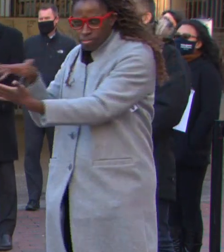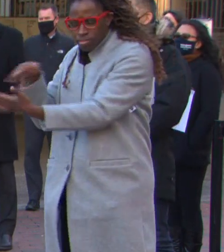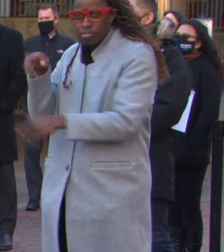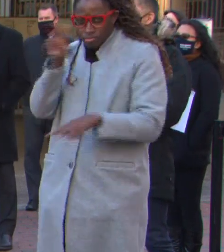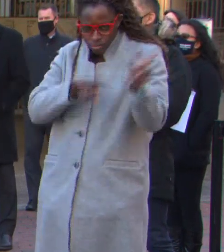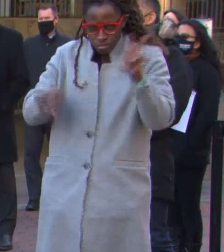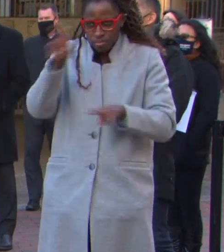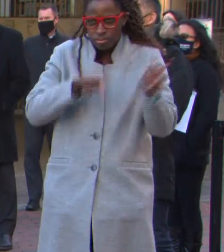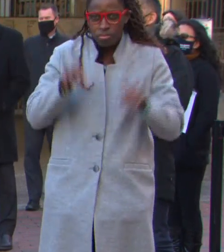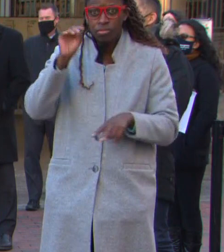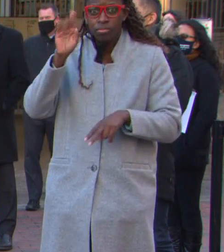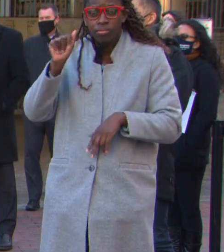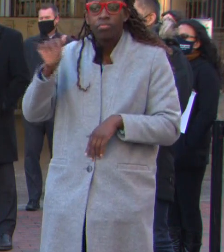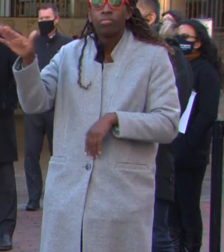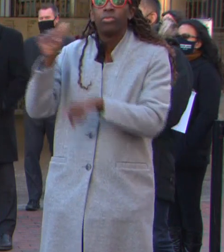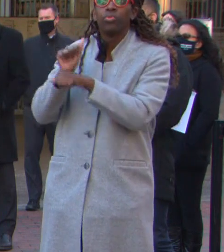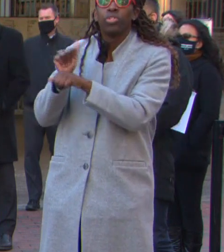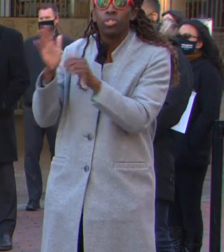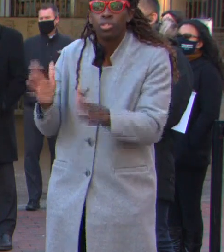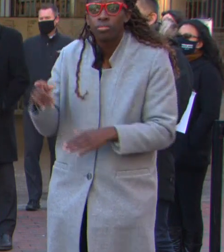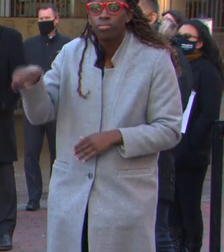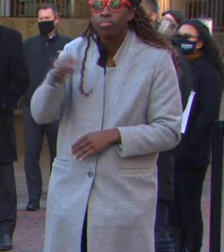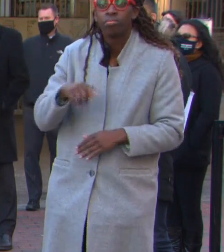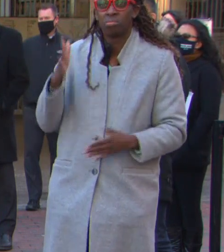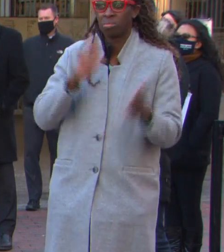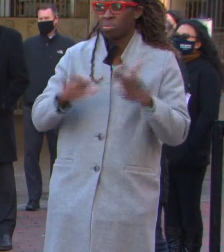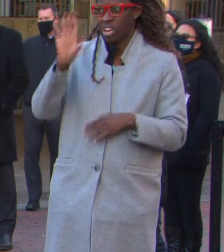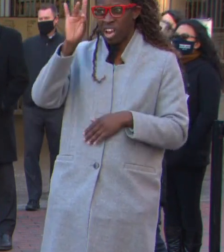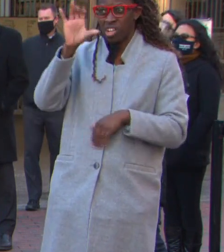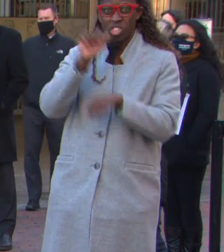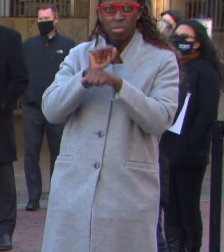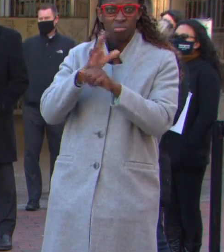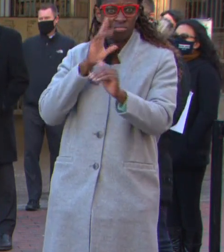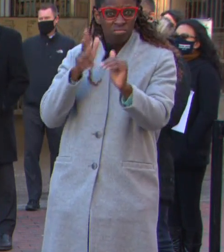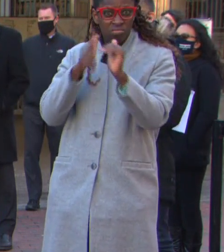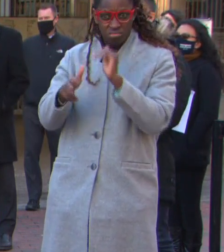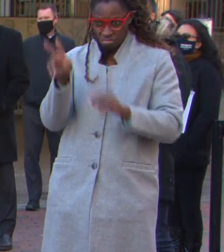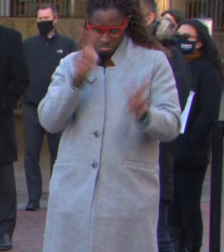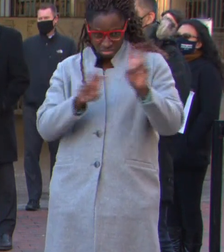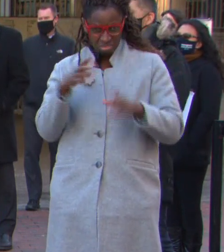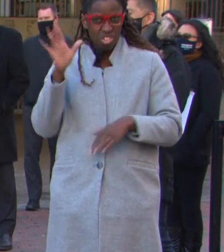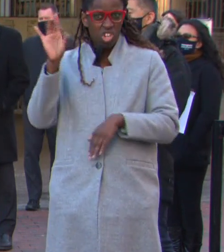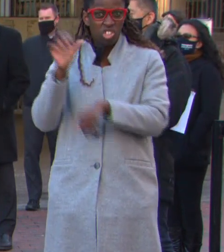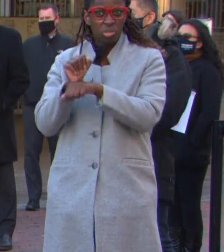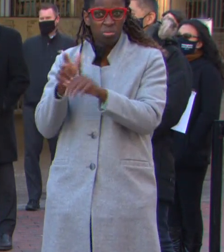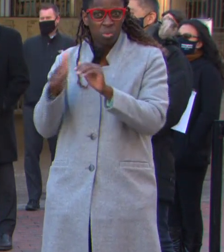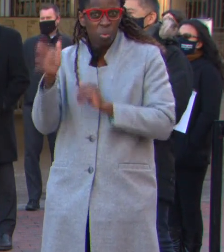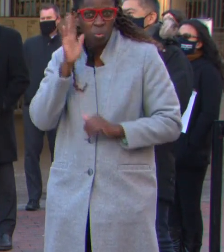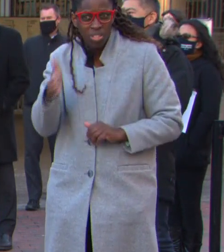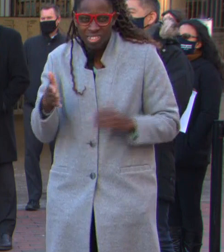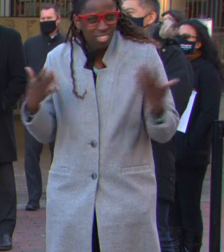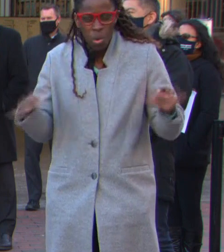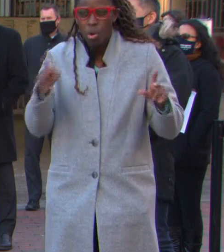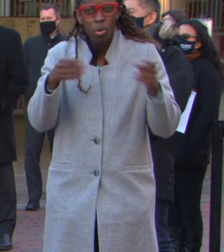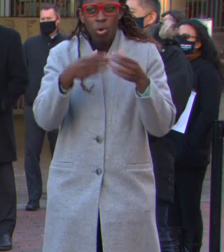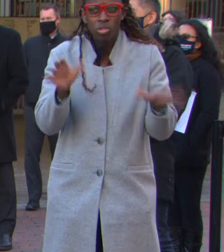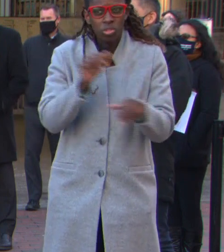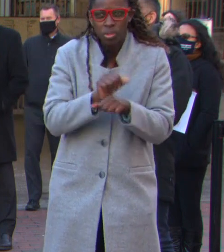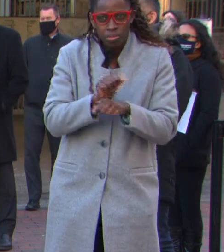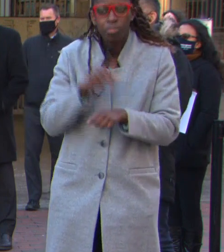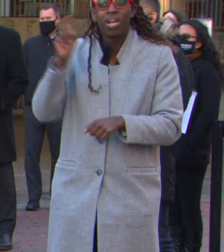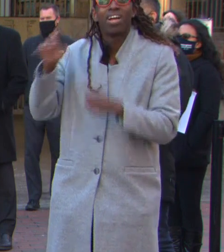these cuts would threaten more than 800 jobs. We don't need to cut jobs, we need to add jobs at this particular moment. These cuts